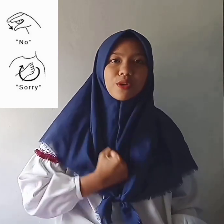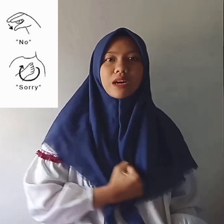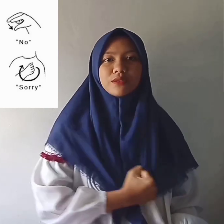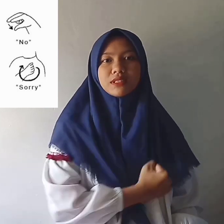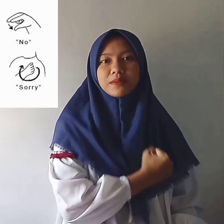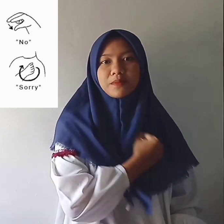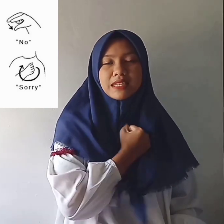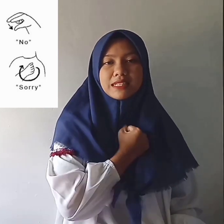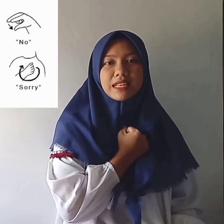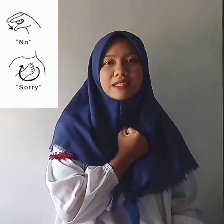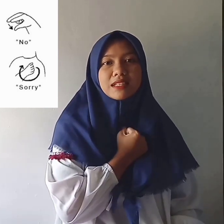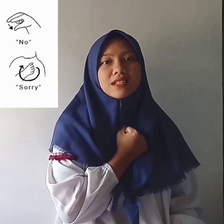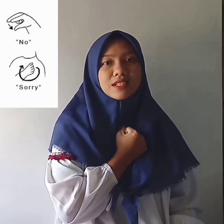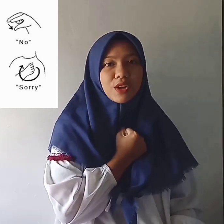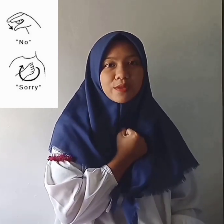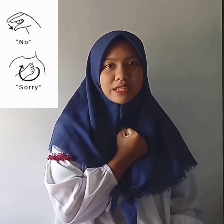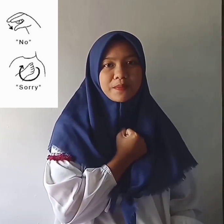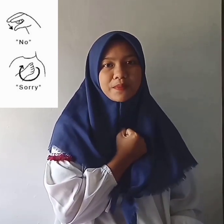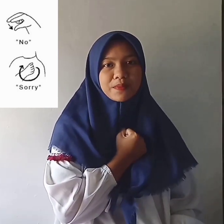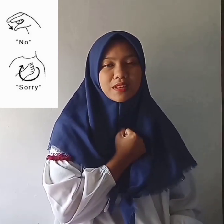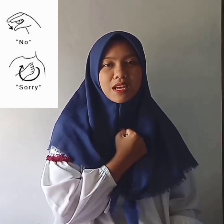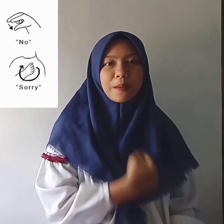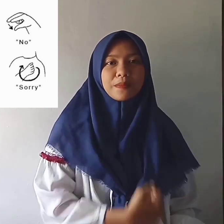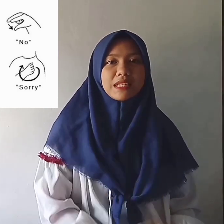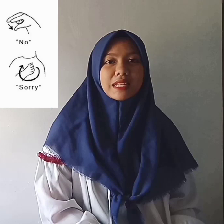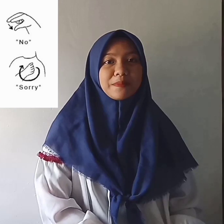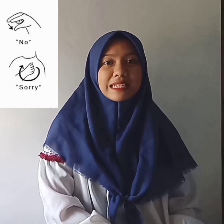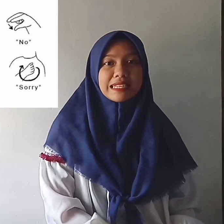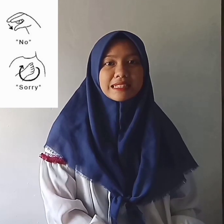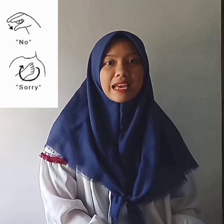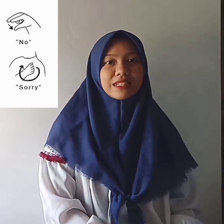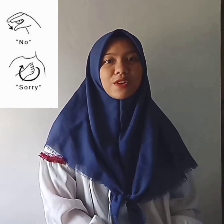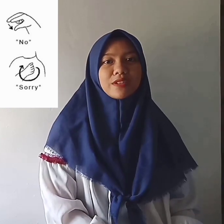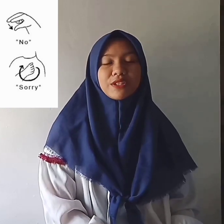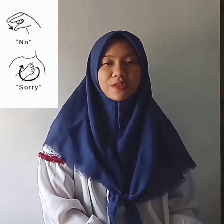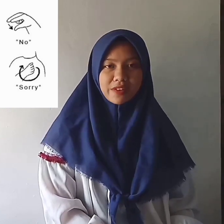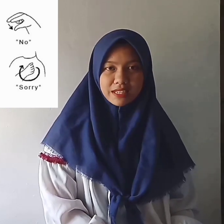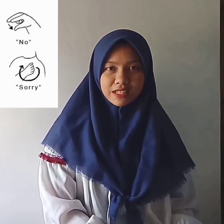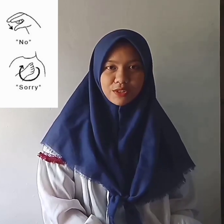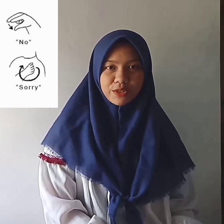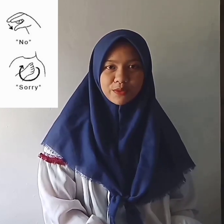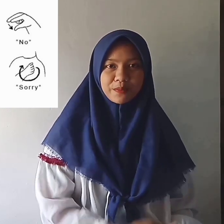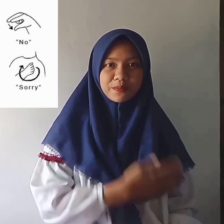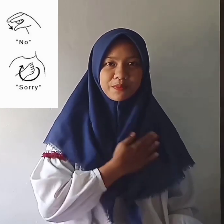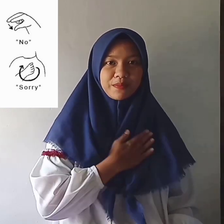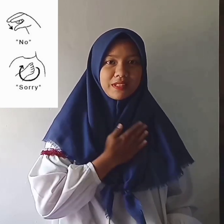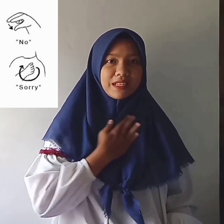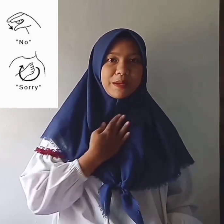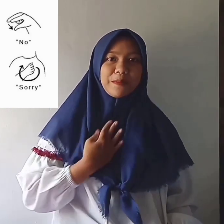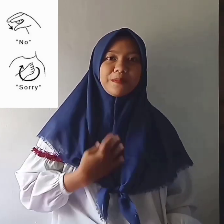around. It says sorry. Please say please and sorry to your friend next to you.